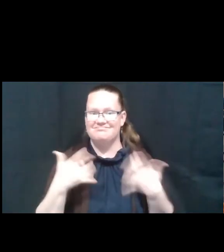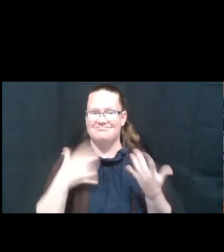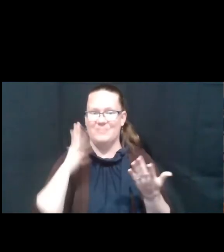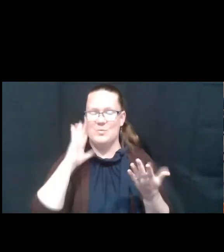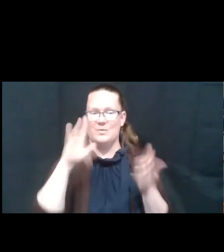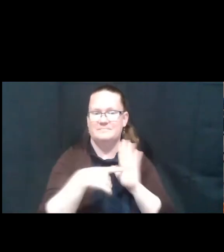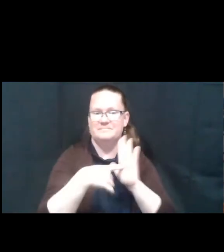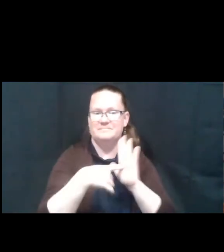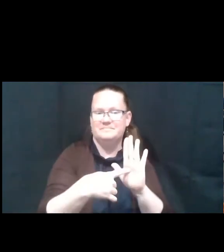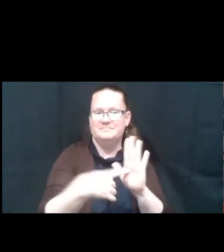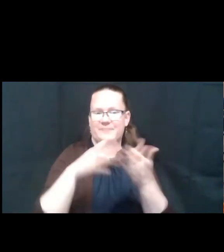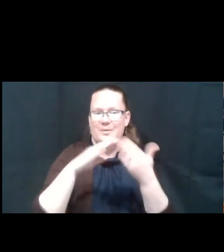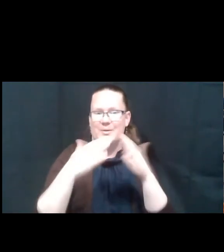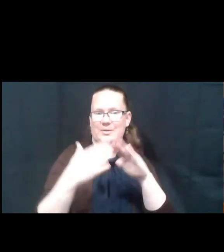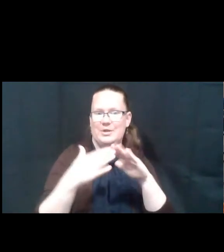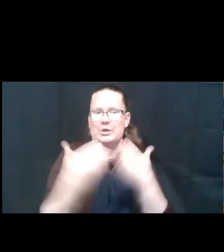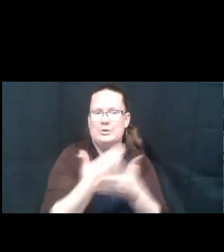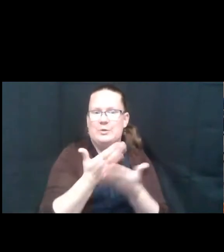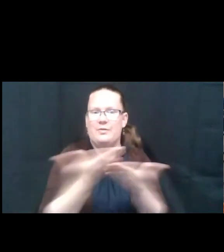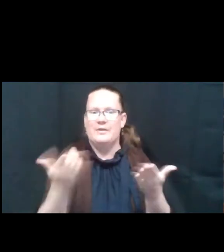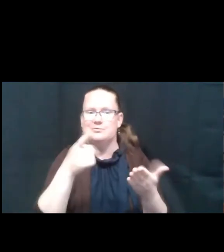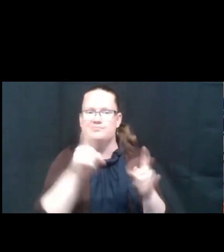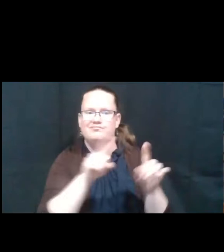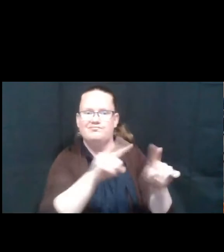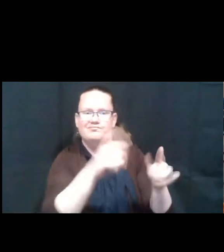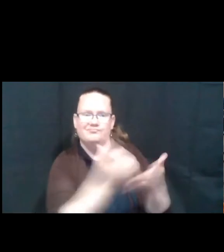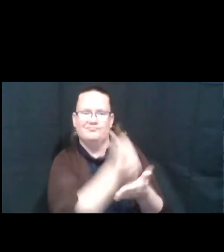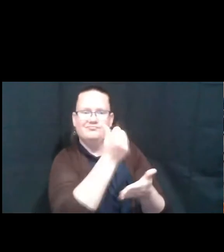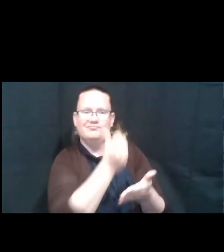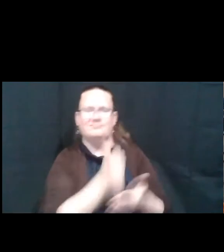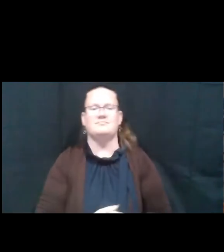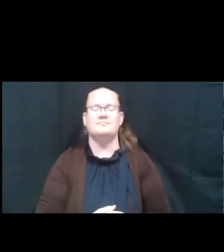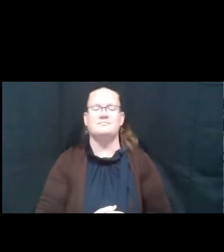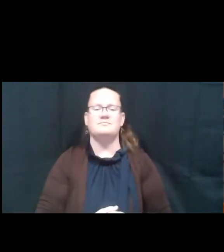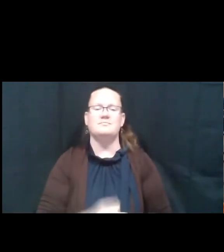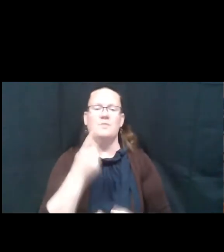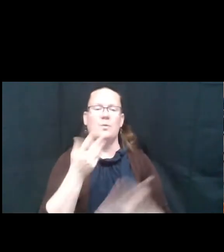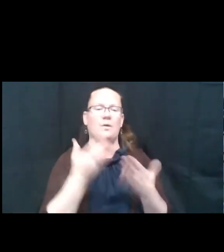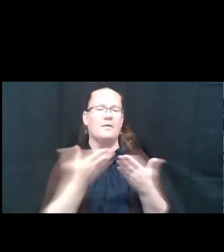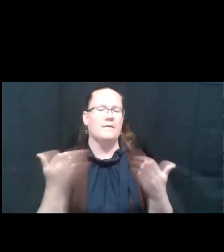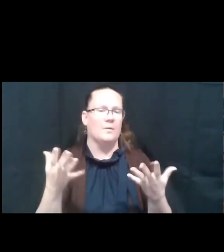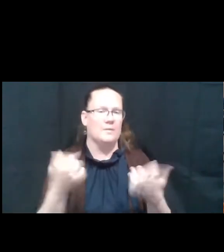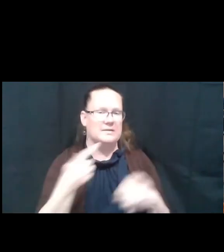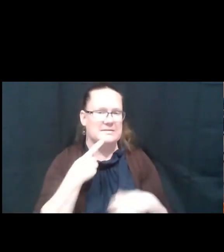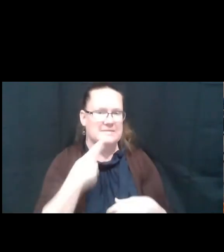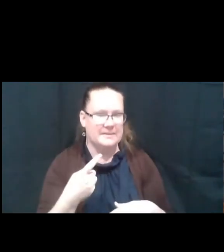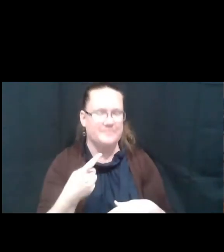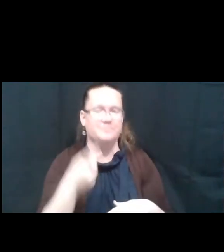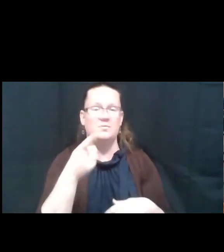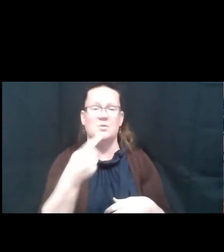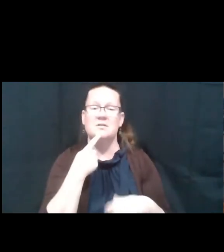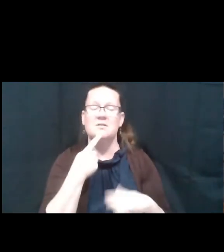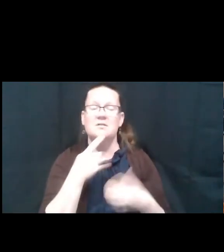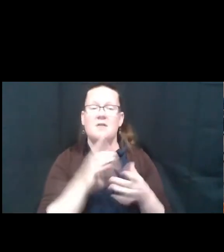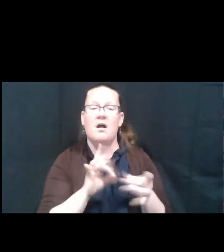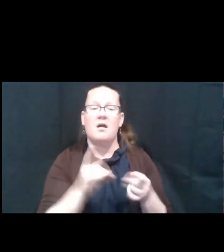and a new attraction to take advantage of. One thing that I would also echo is when you were talking about like supporting